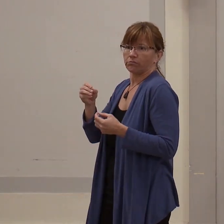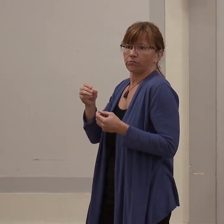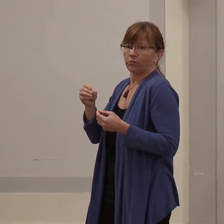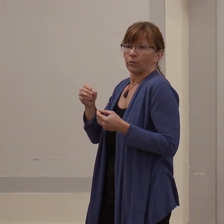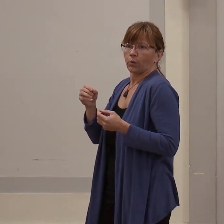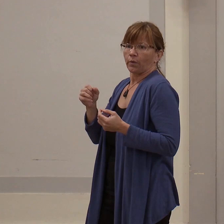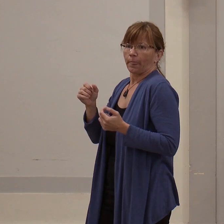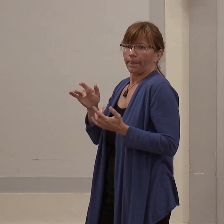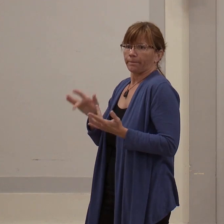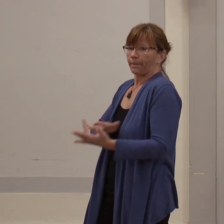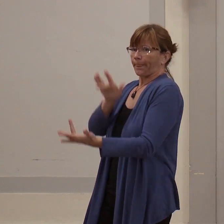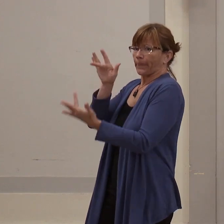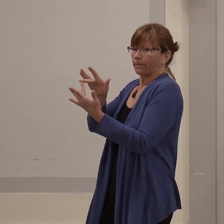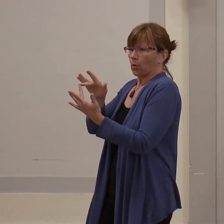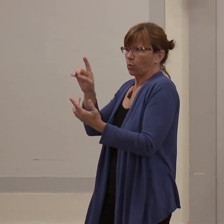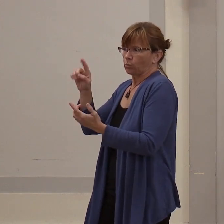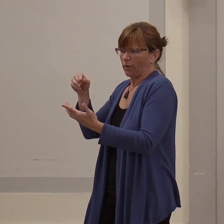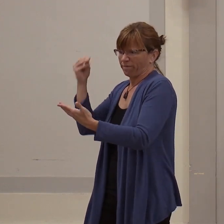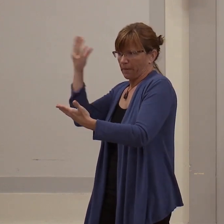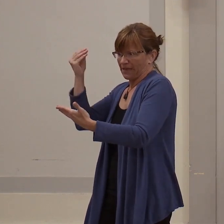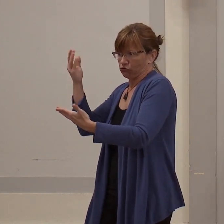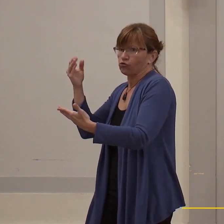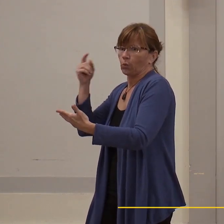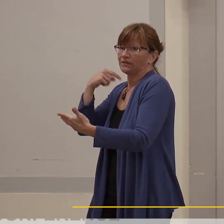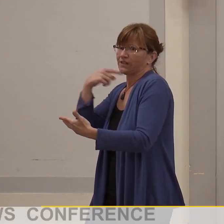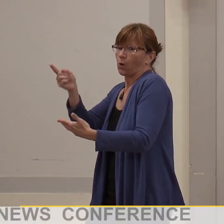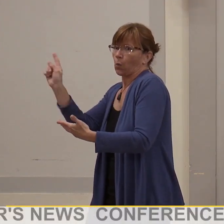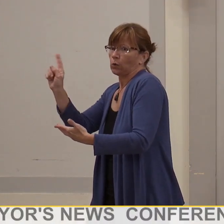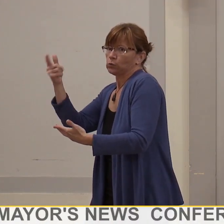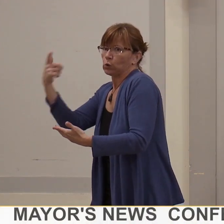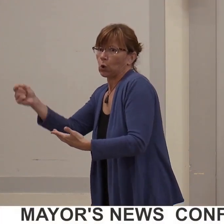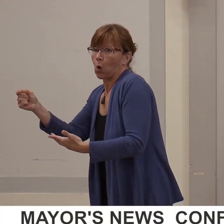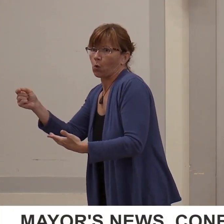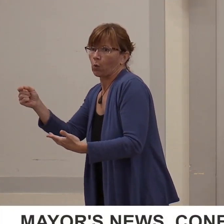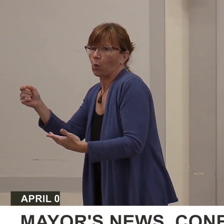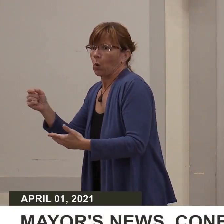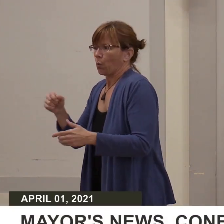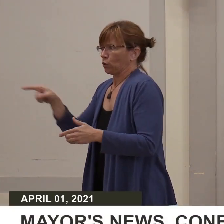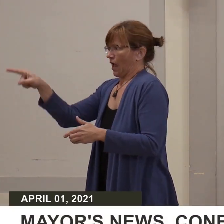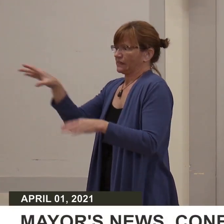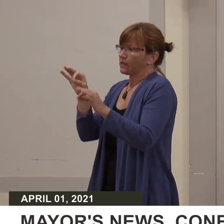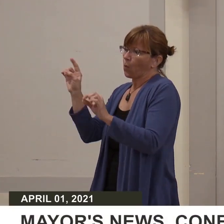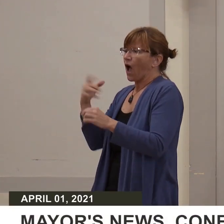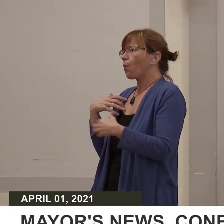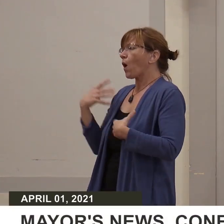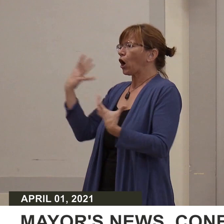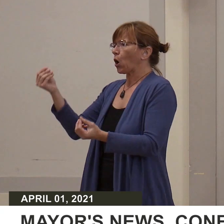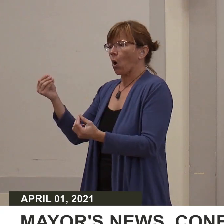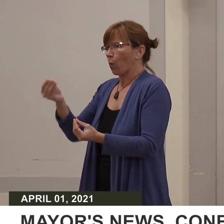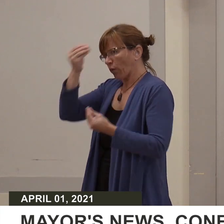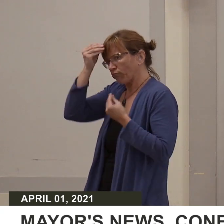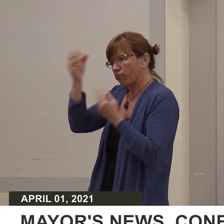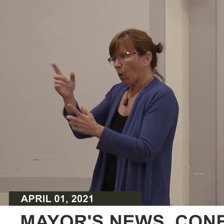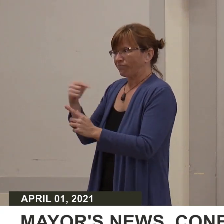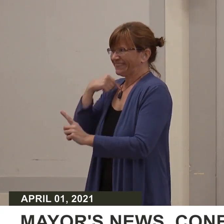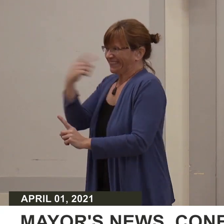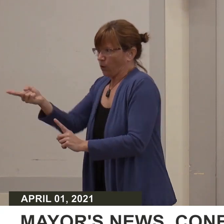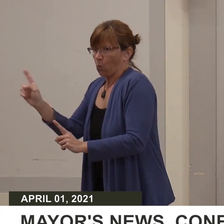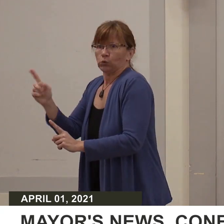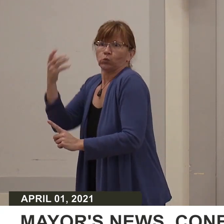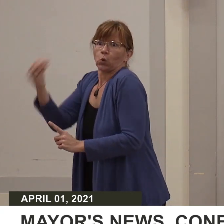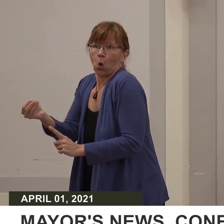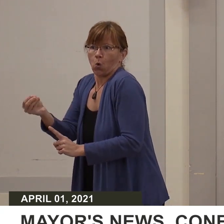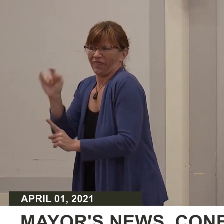go. They're not going and selecting. We are taking the information so that we can assign our residents to